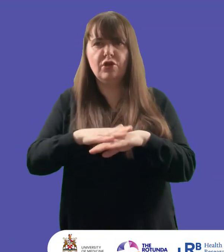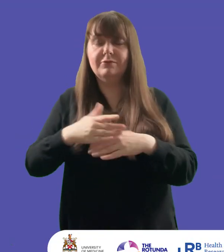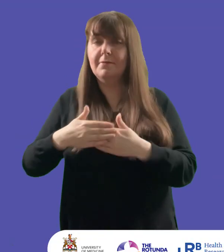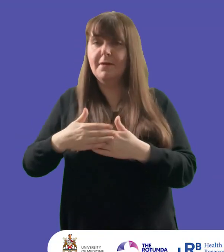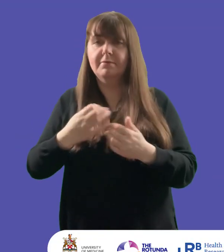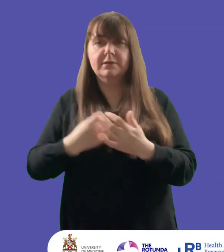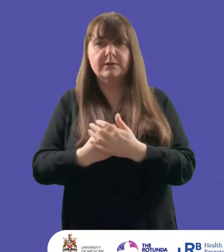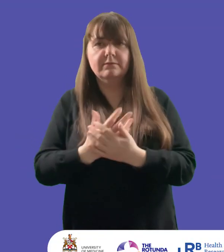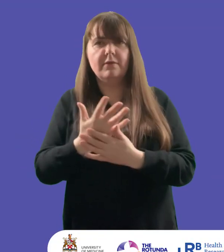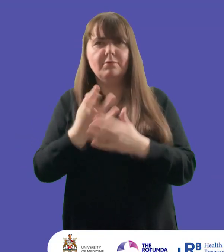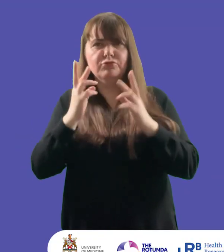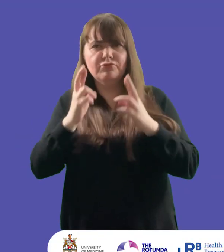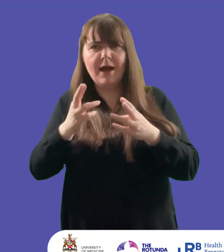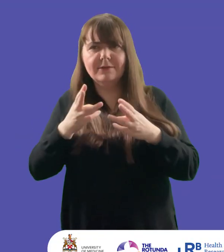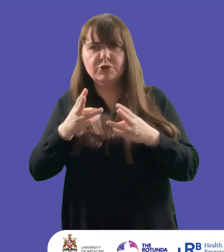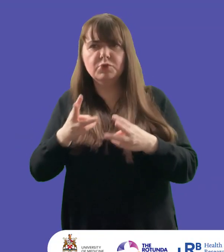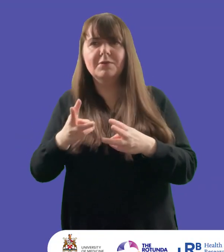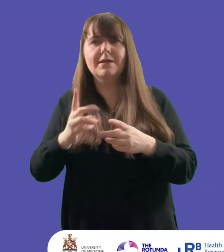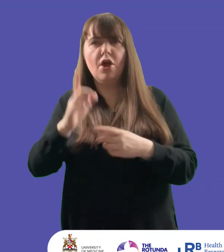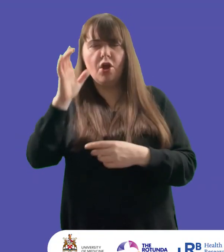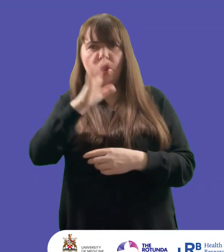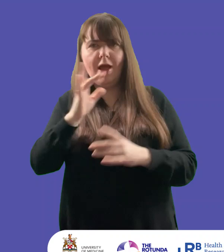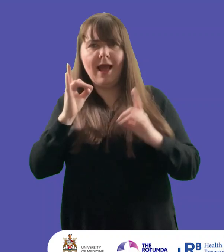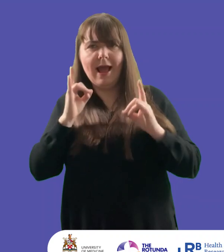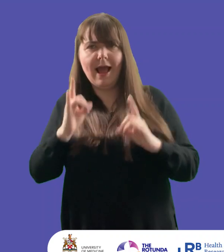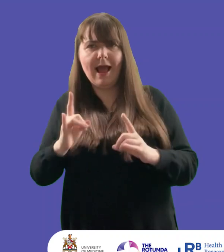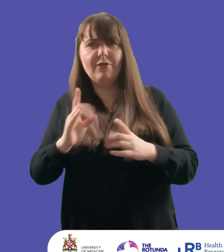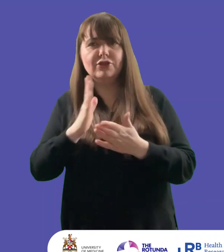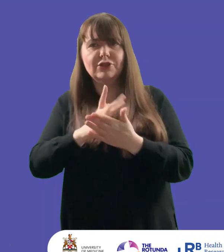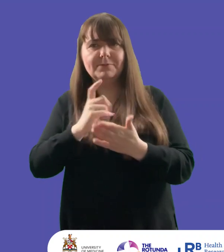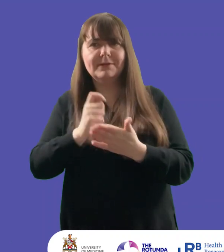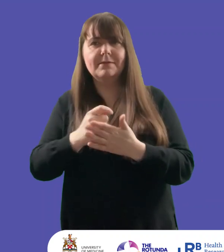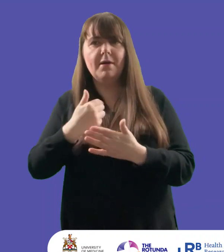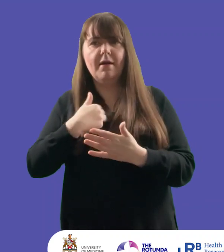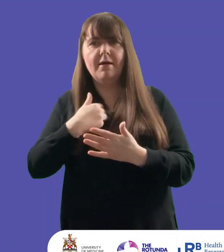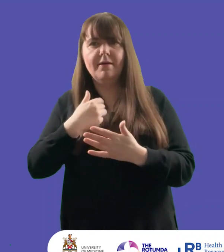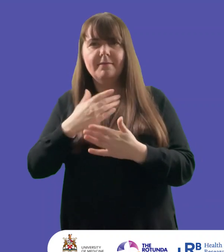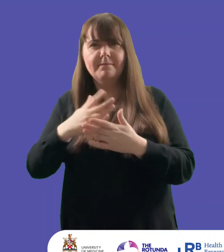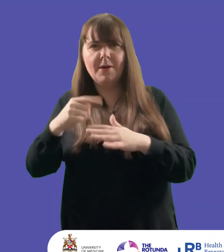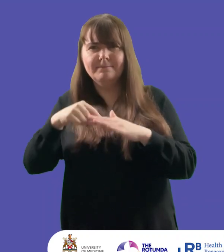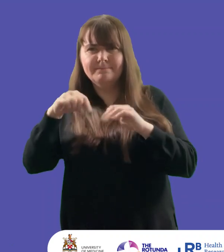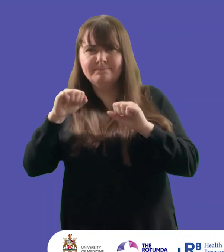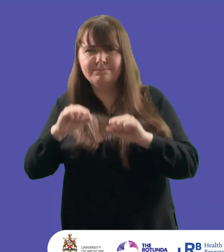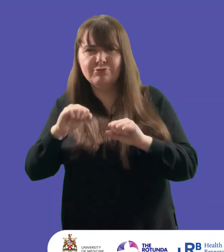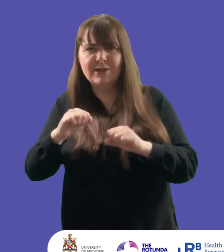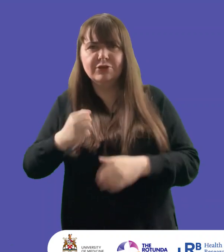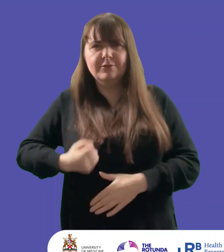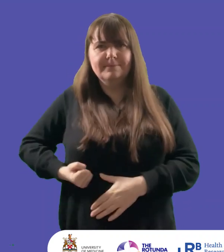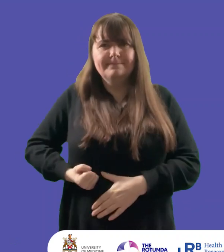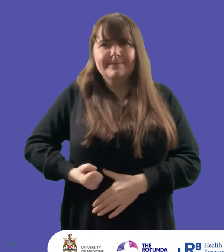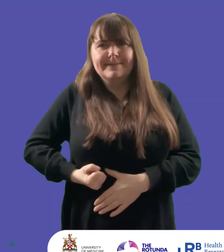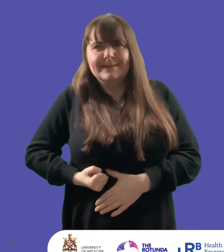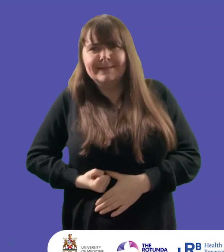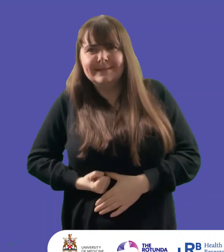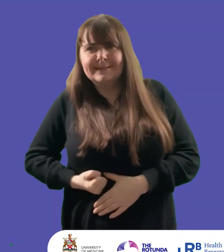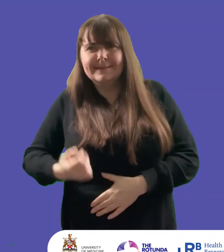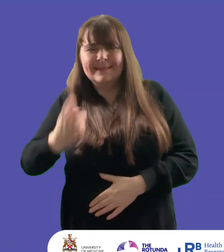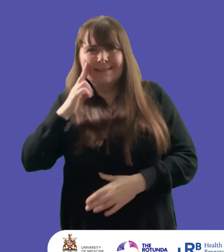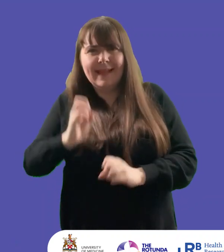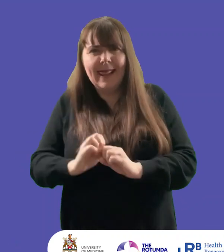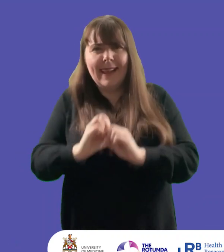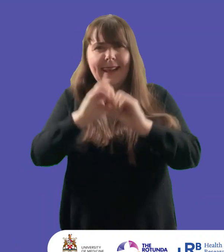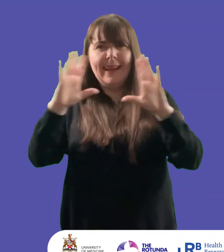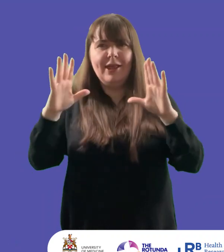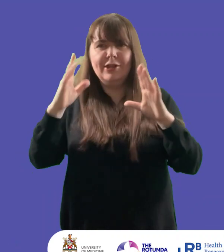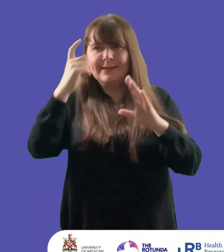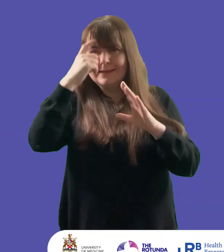baby is developing correctly and looks healthy. Sometimes we do have to apply more pressure onto your abdomen to get clear images. I